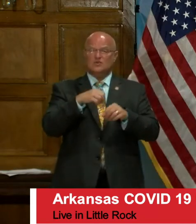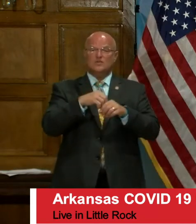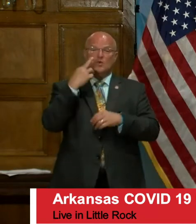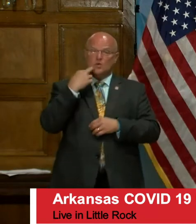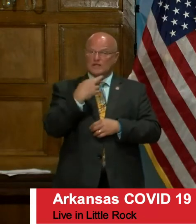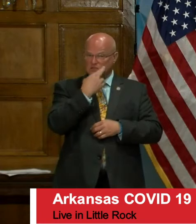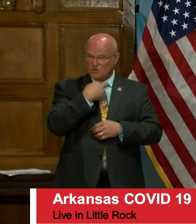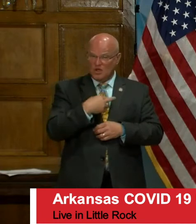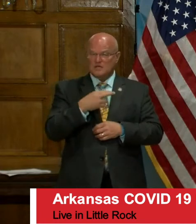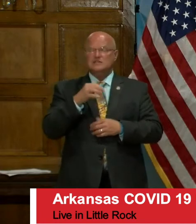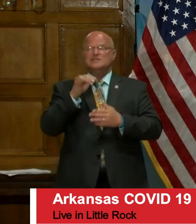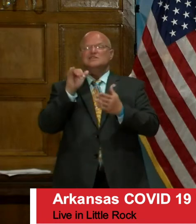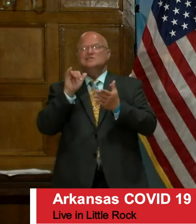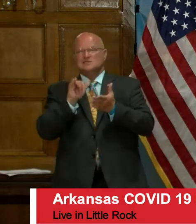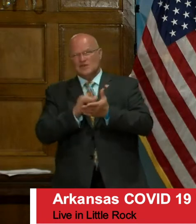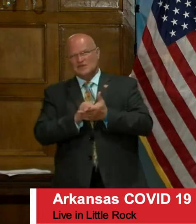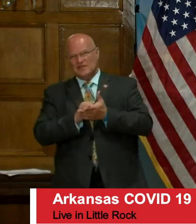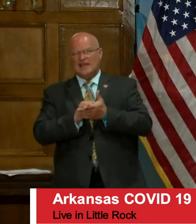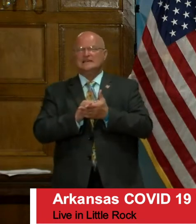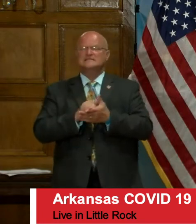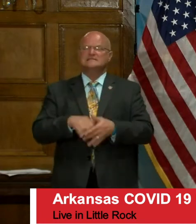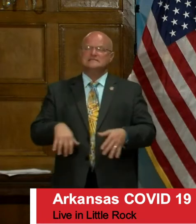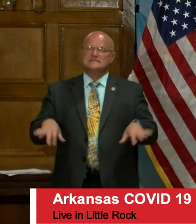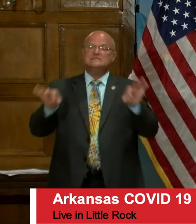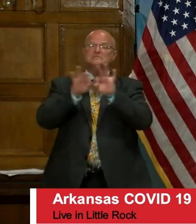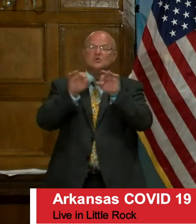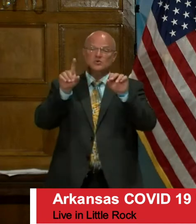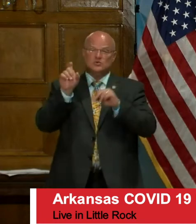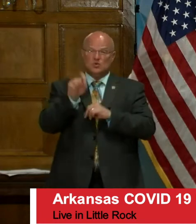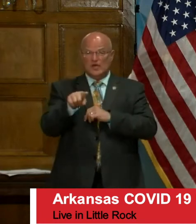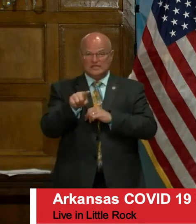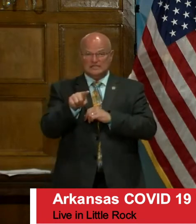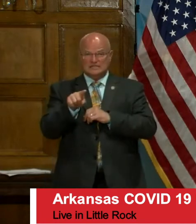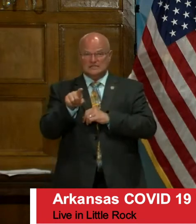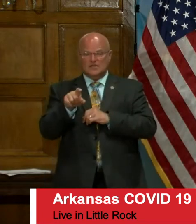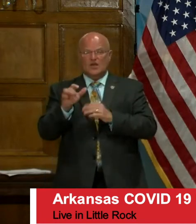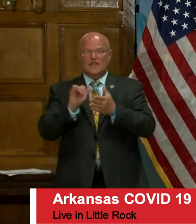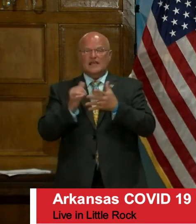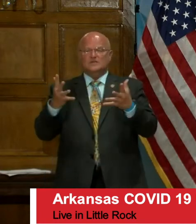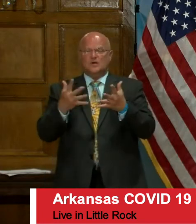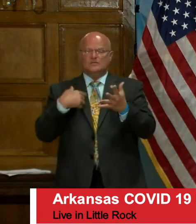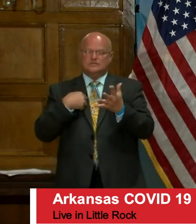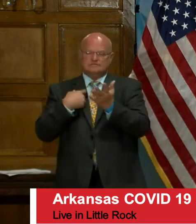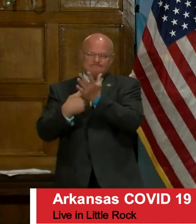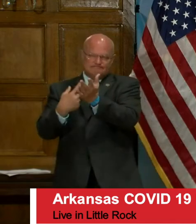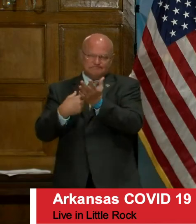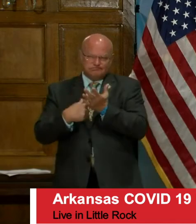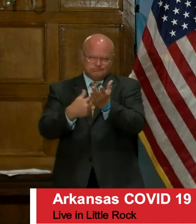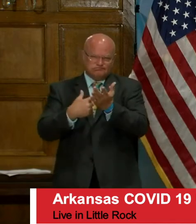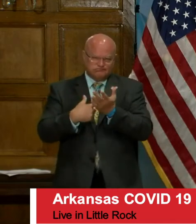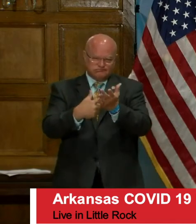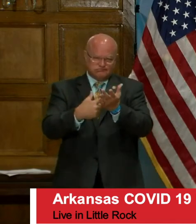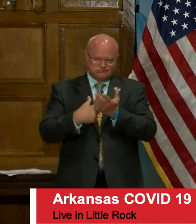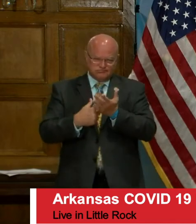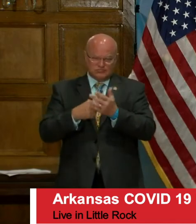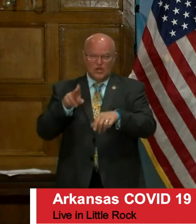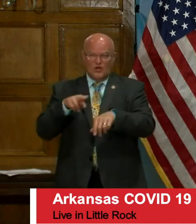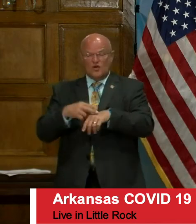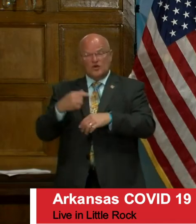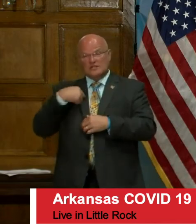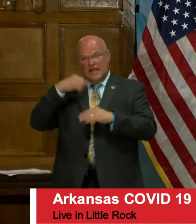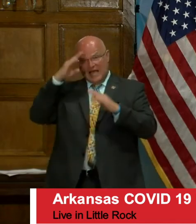restaurants? And so that's a very important question, and so that's what we were wrestling with. Of course,